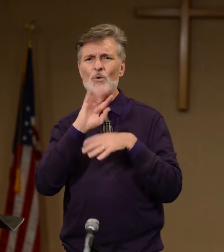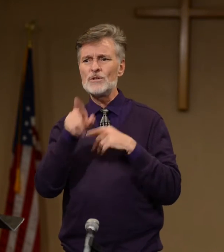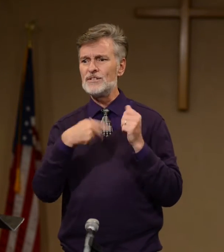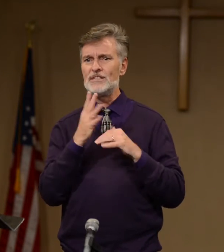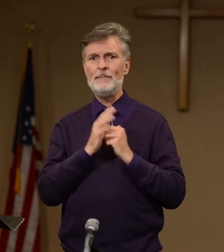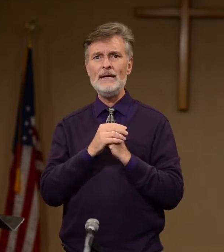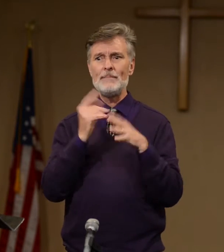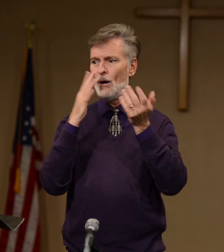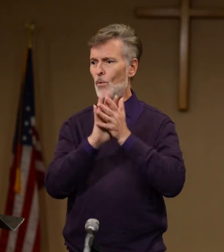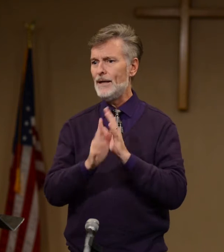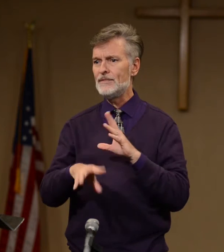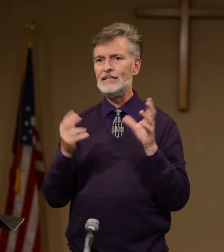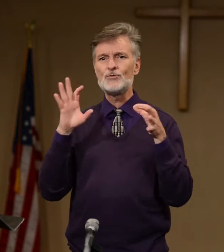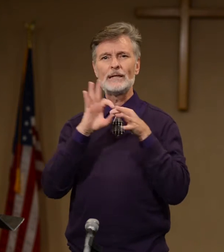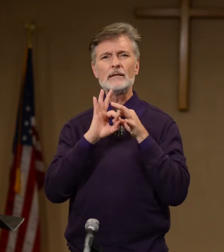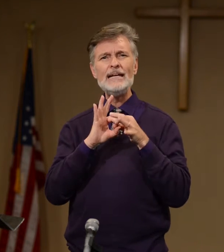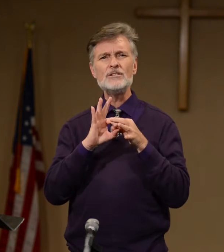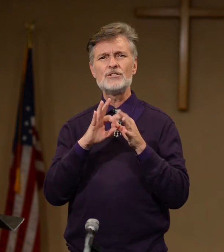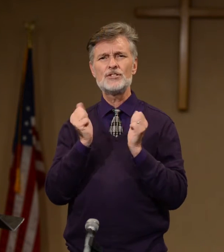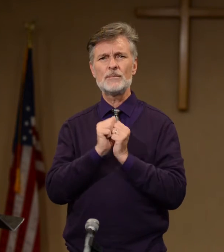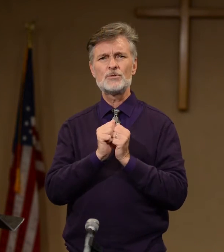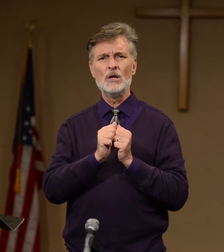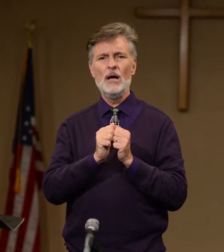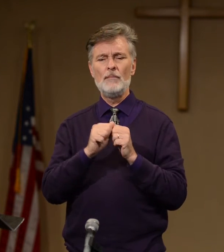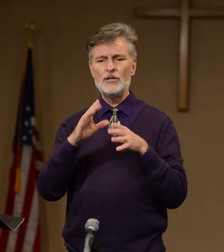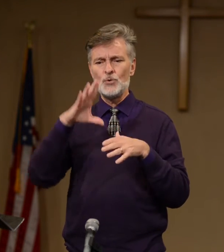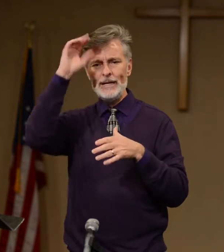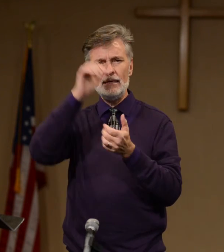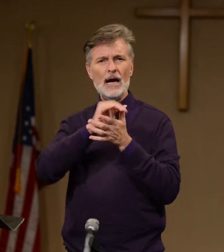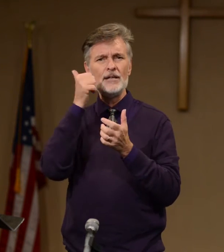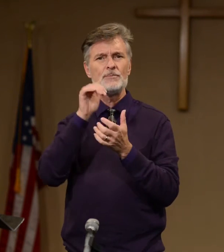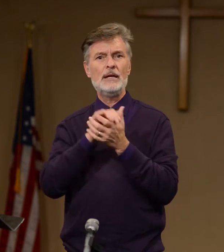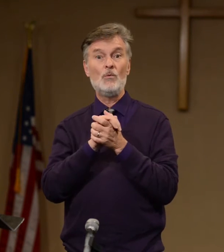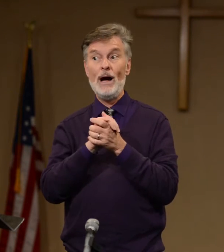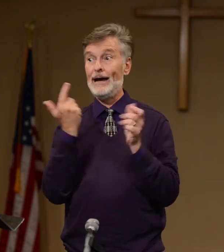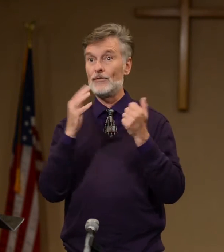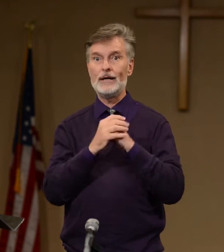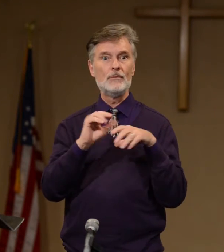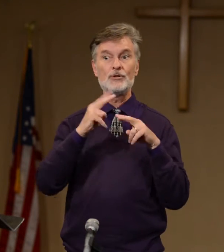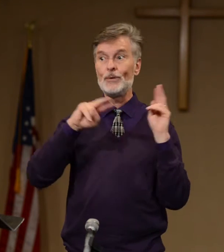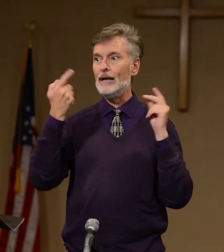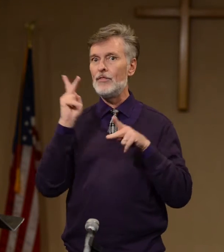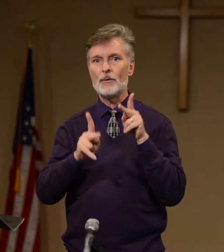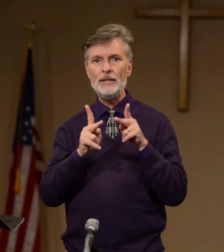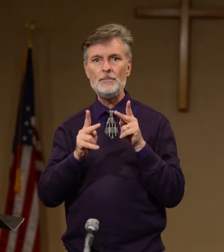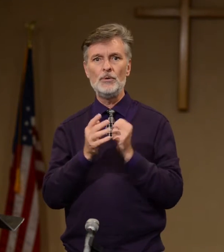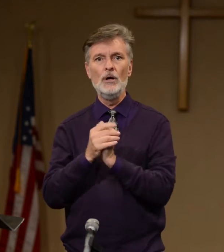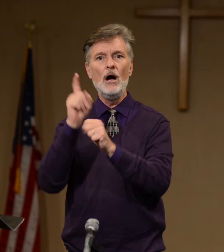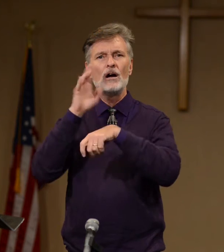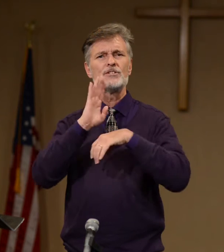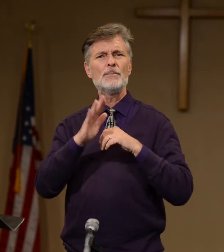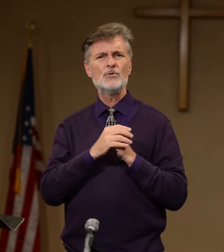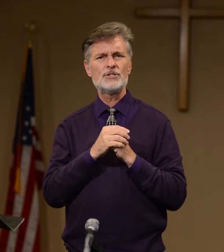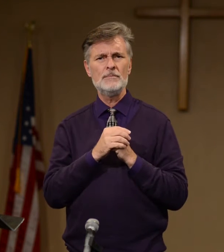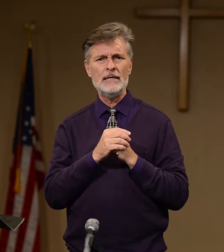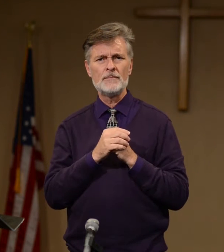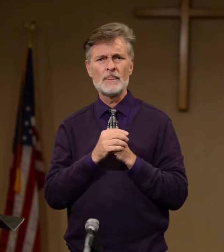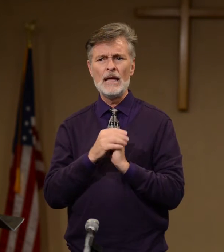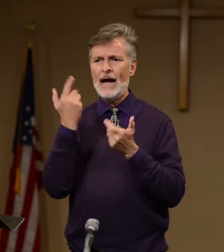intercourse is to be about, what these relationships between a husband and wife or even between other people are supposed to be. I